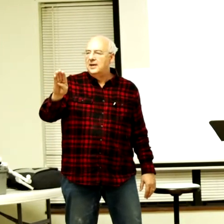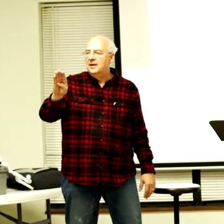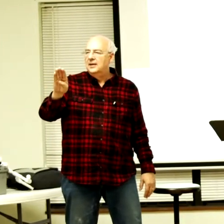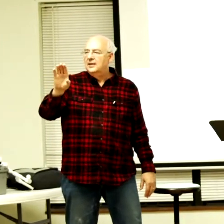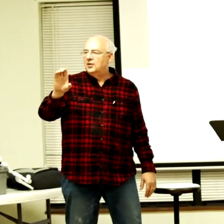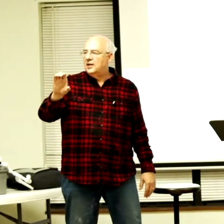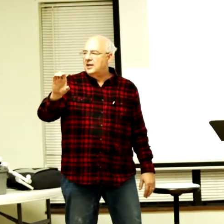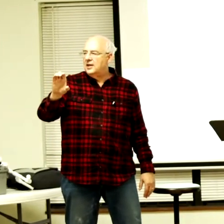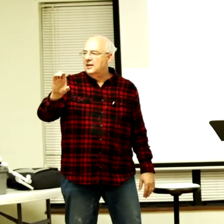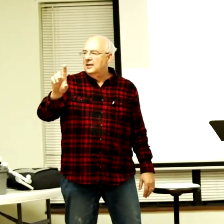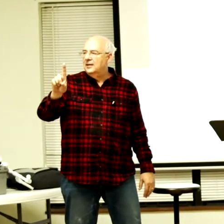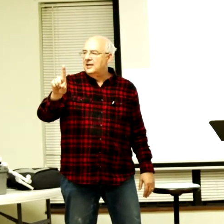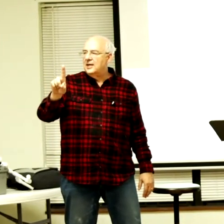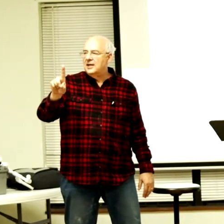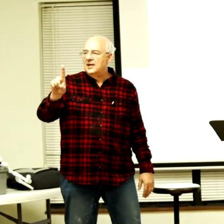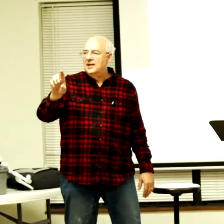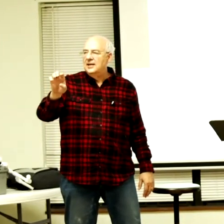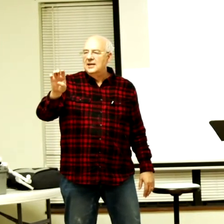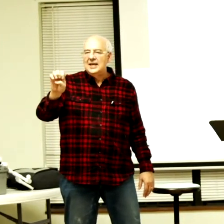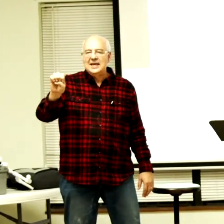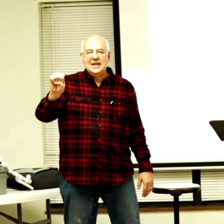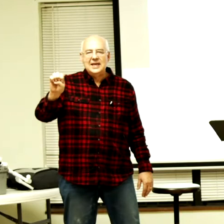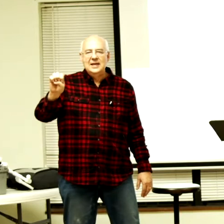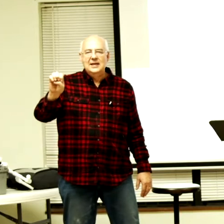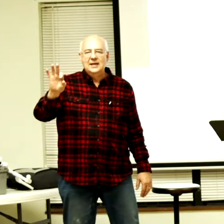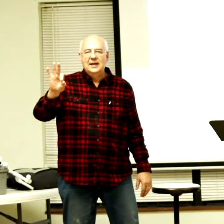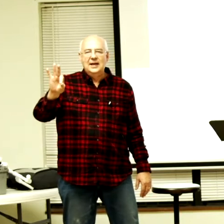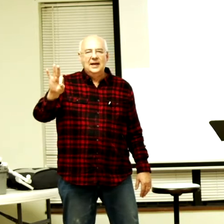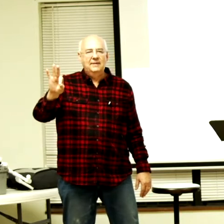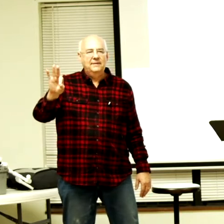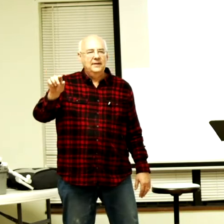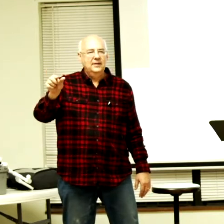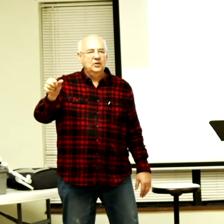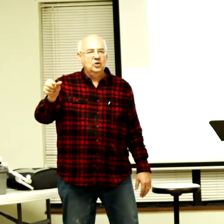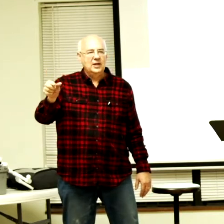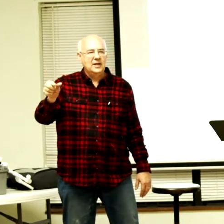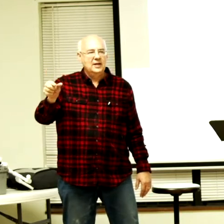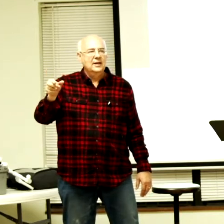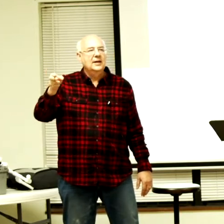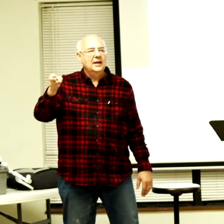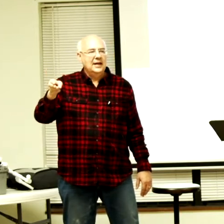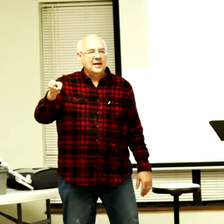B, C, D, E, F, G,